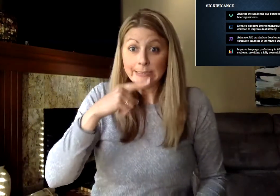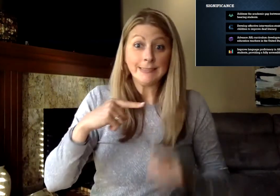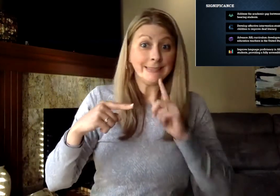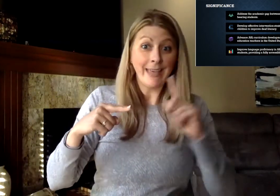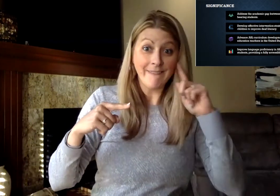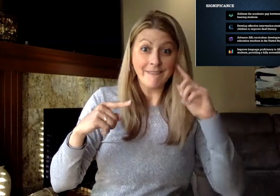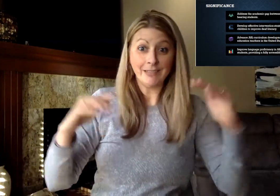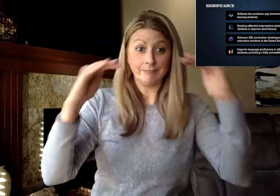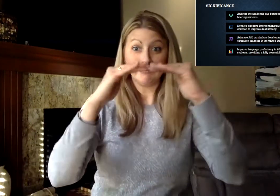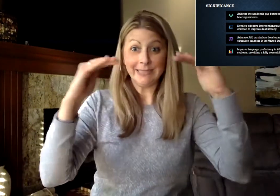know that the hearing and